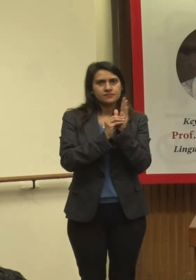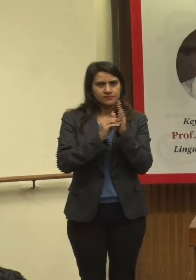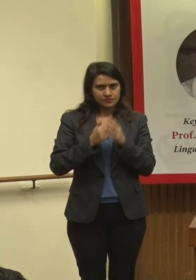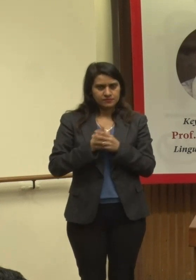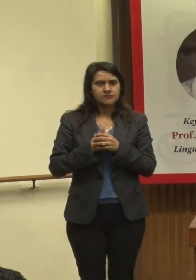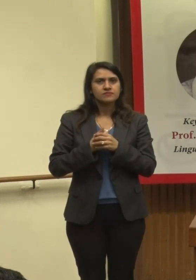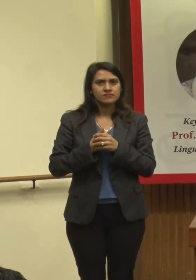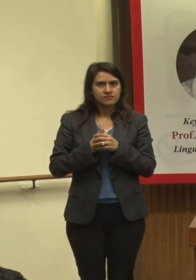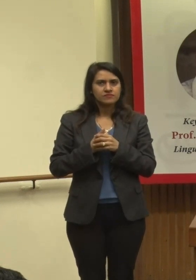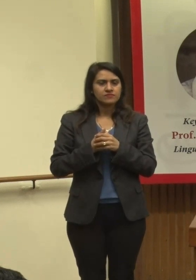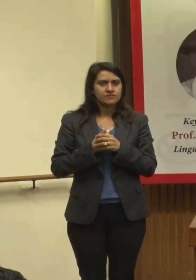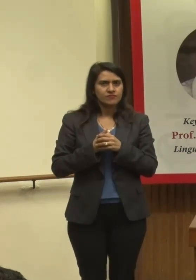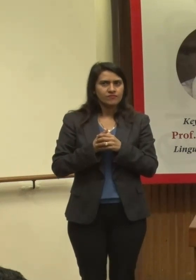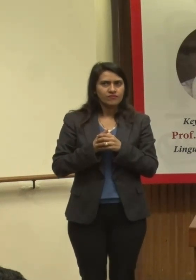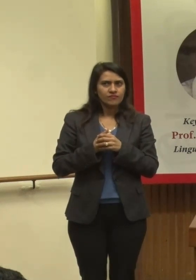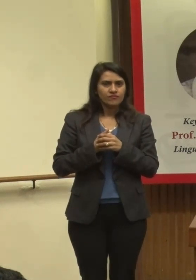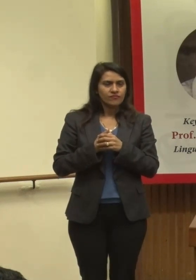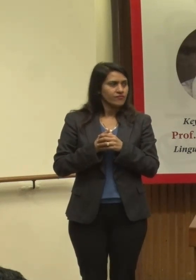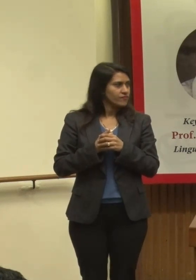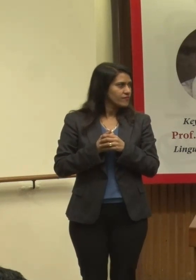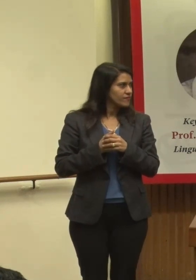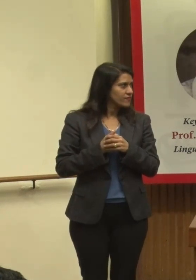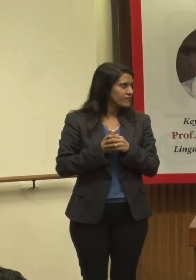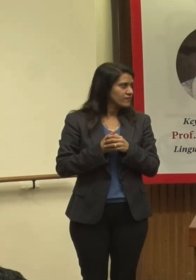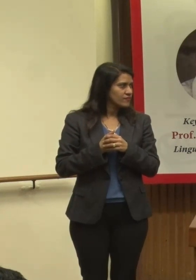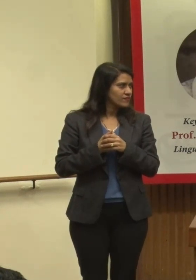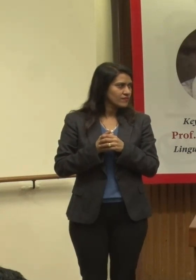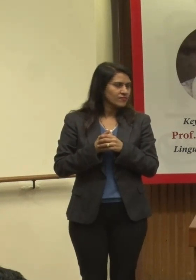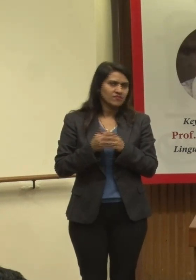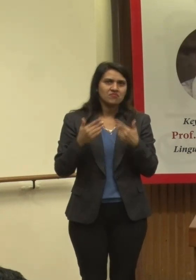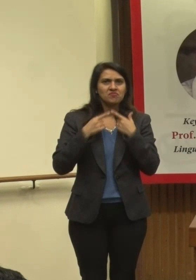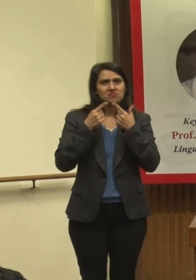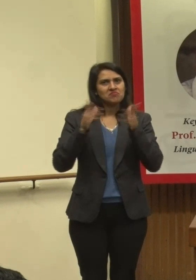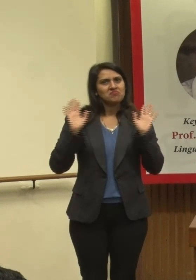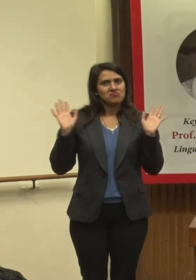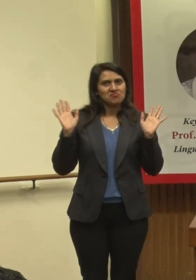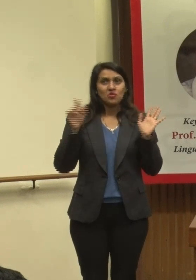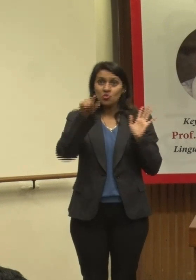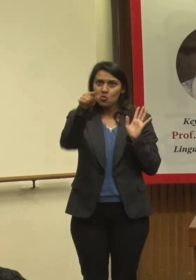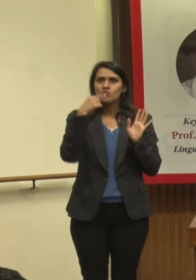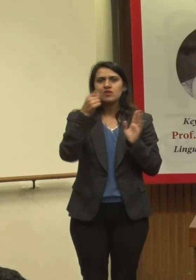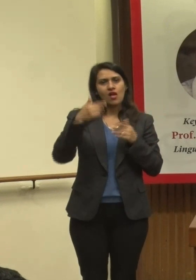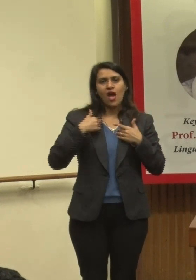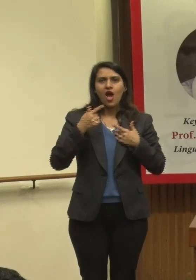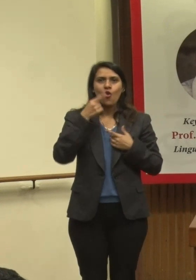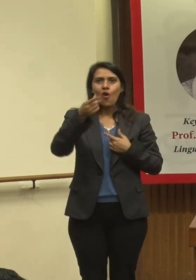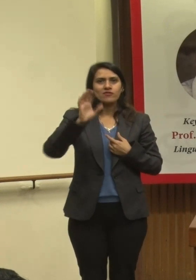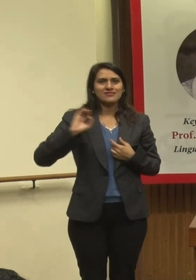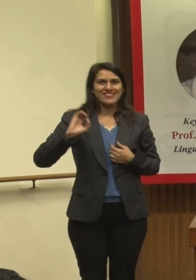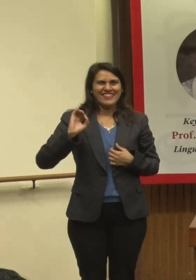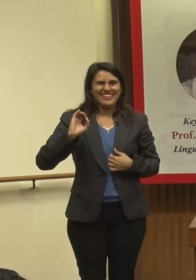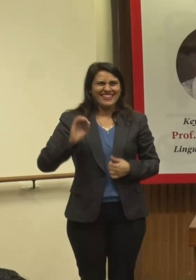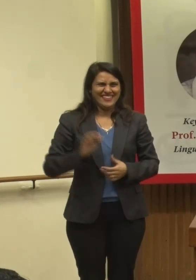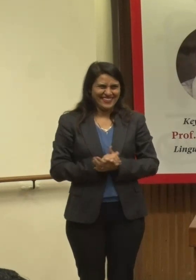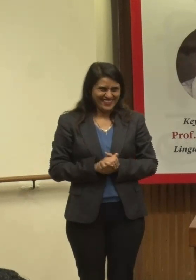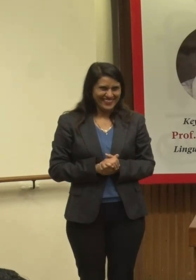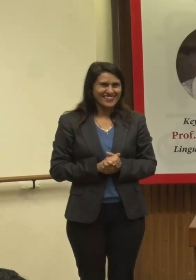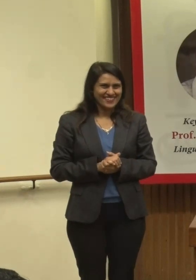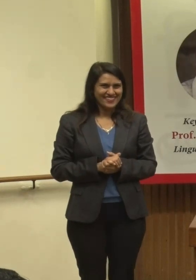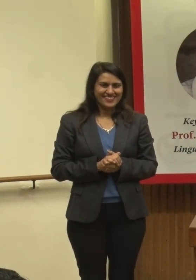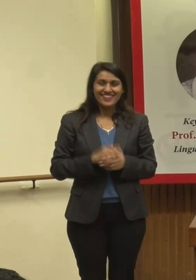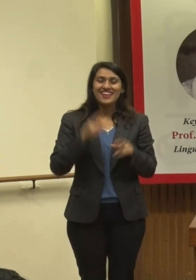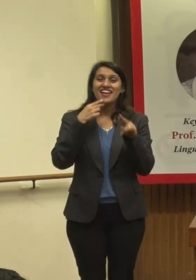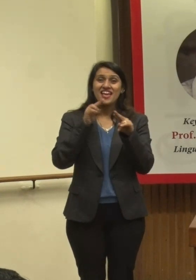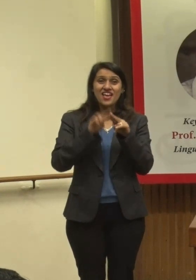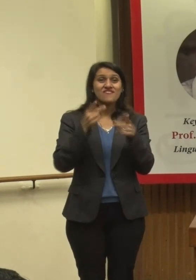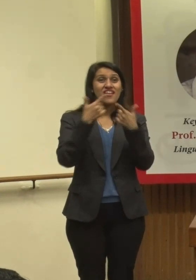and that is a perennial exception made. You said it, I did not say it. That is, if a language